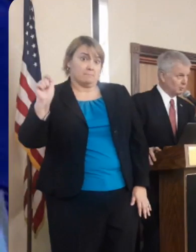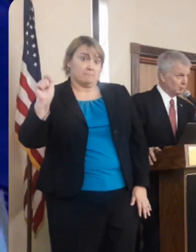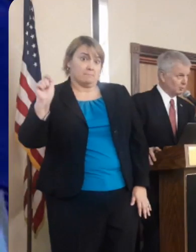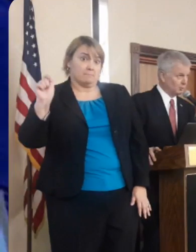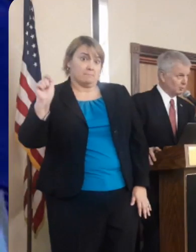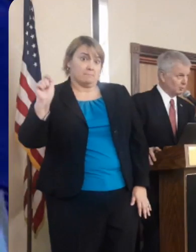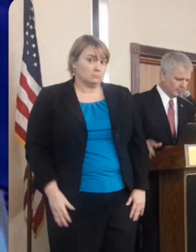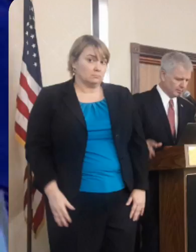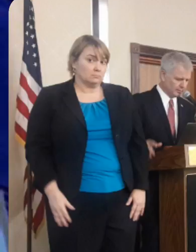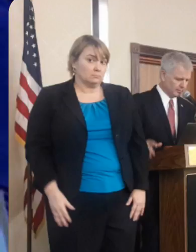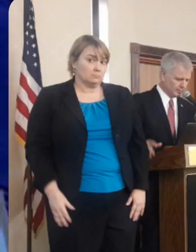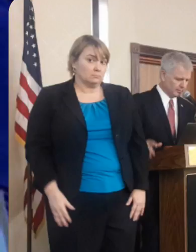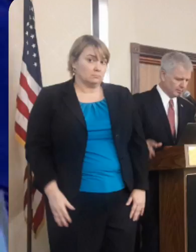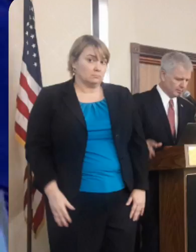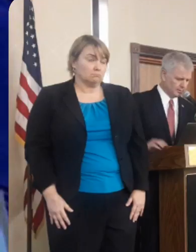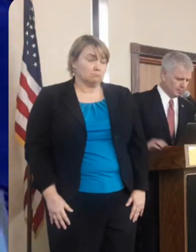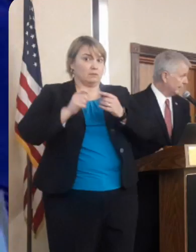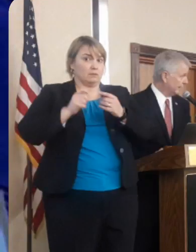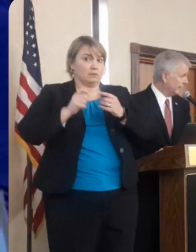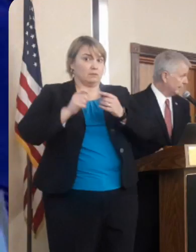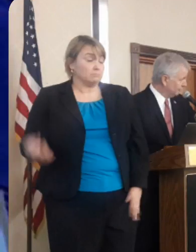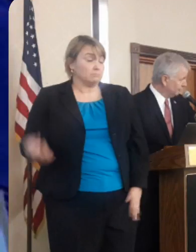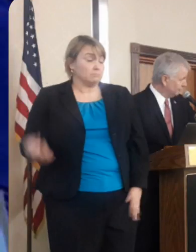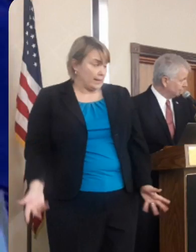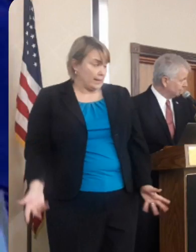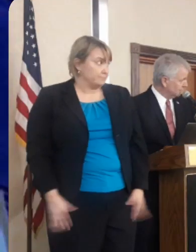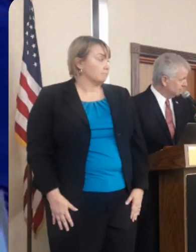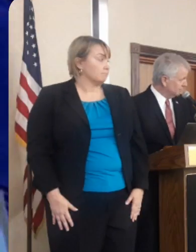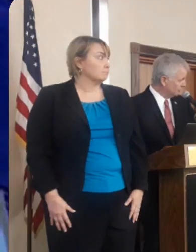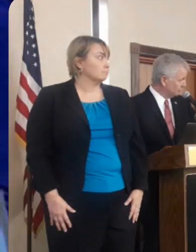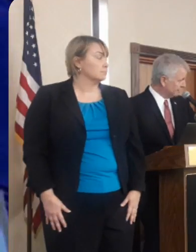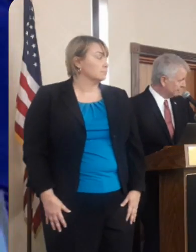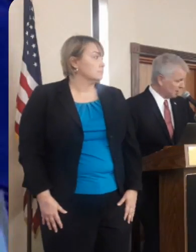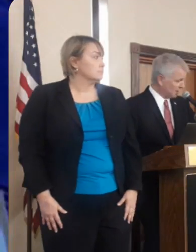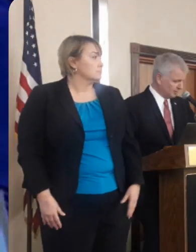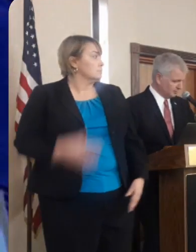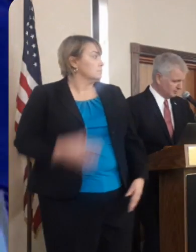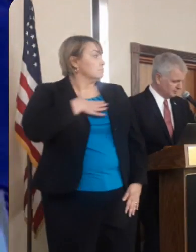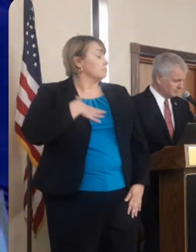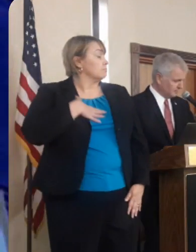Okay, staff, if we can make sure we reflect that properly.